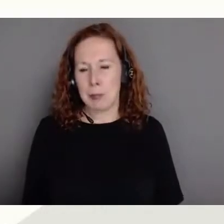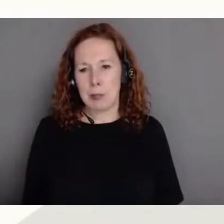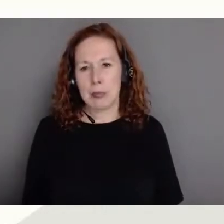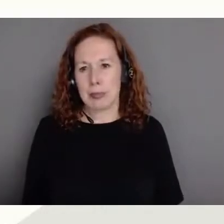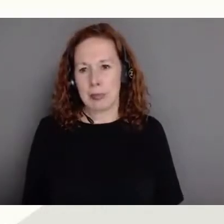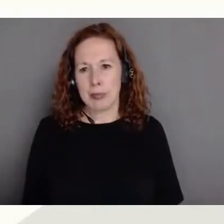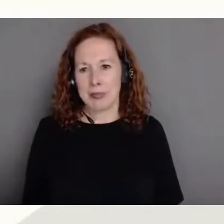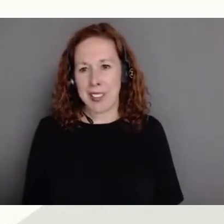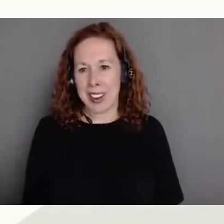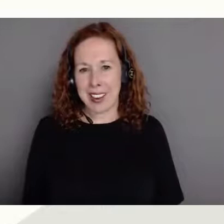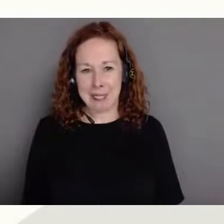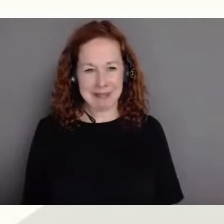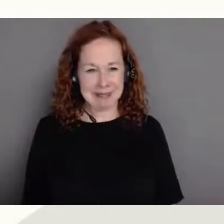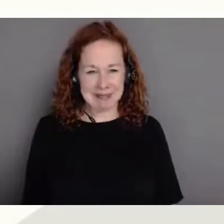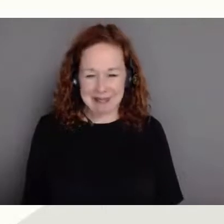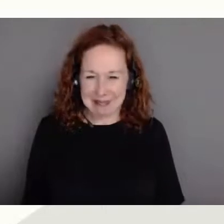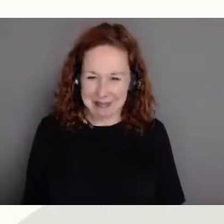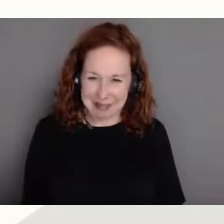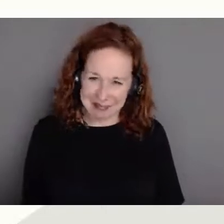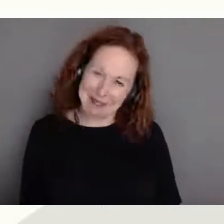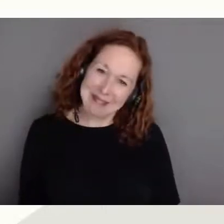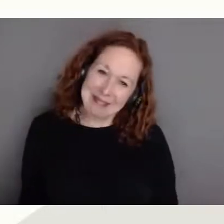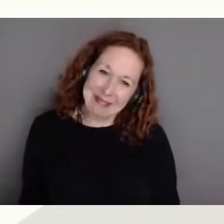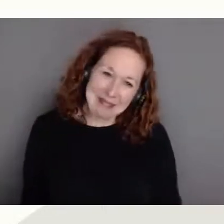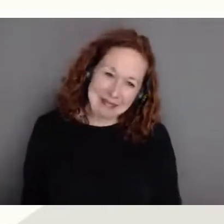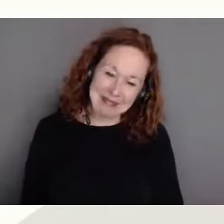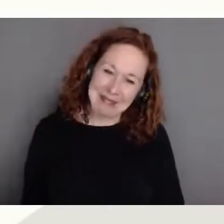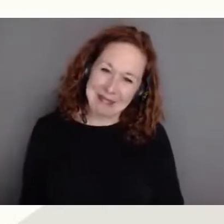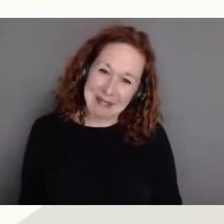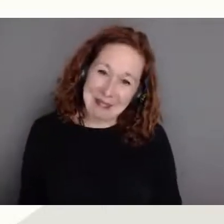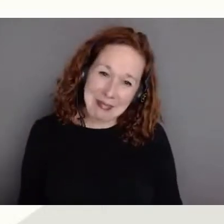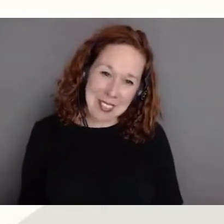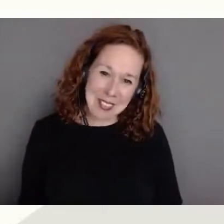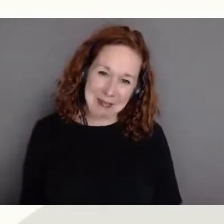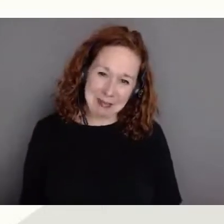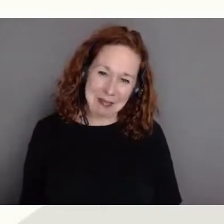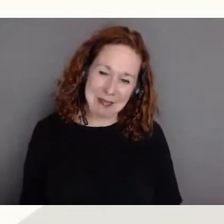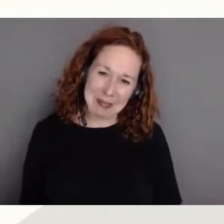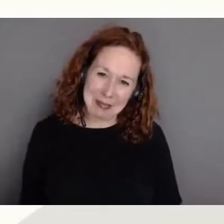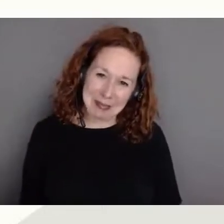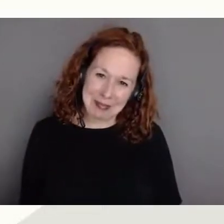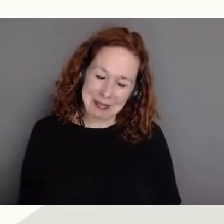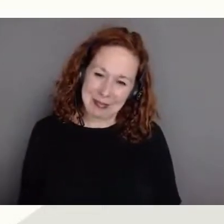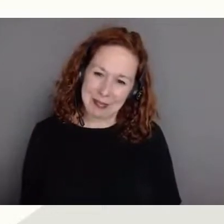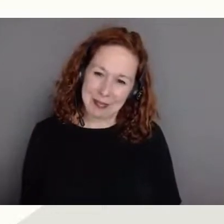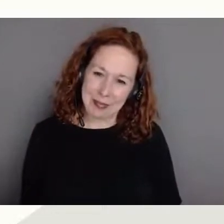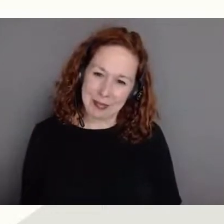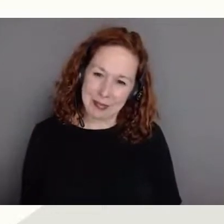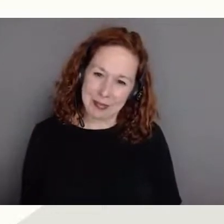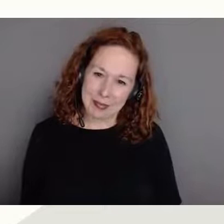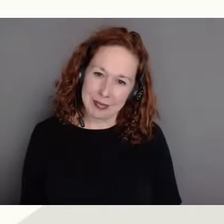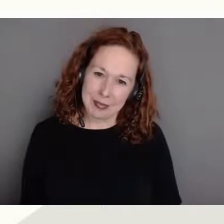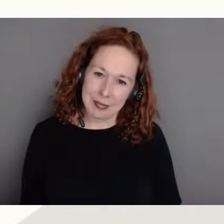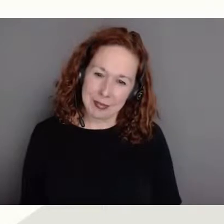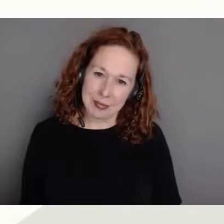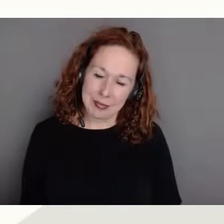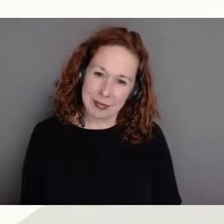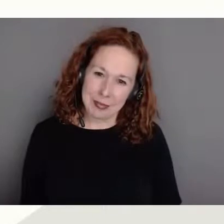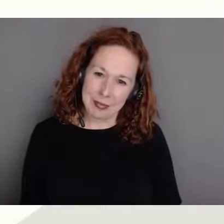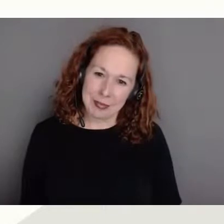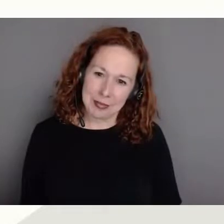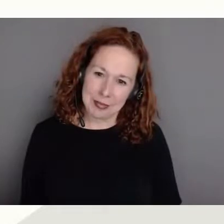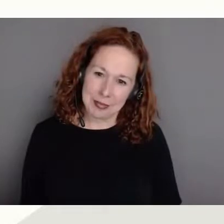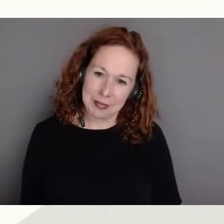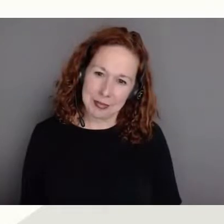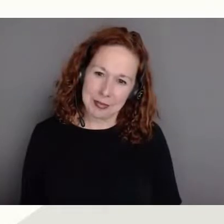yeah, awesome. I love that. Yeah, Well, thank you, darling. And like I said again, you can find Tanya on